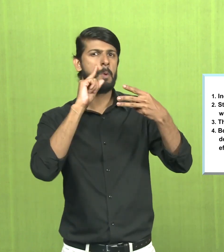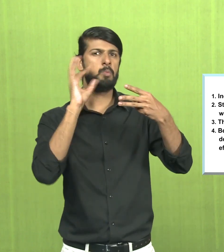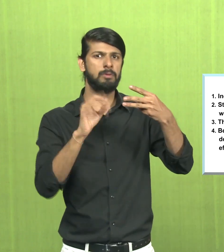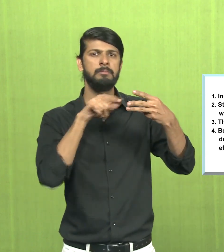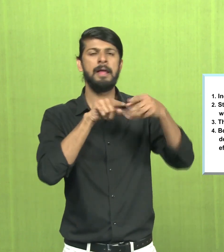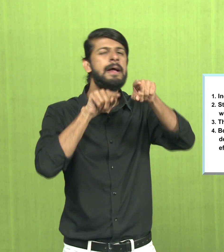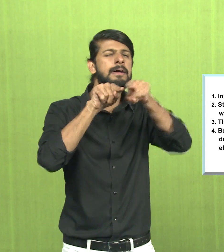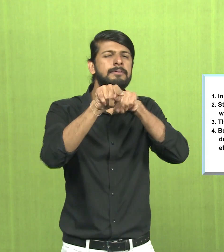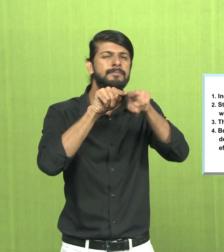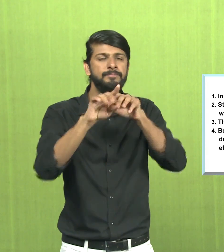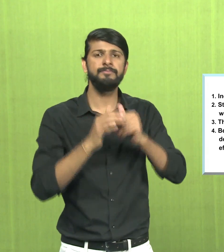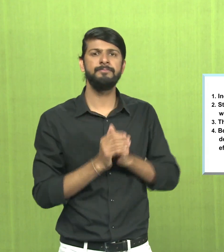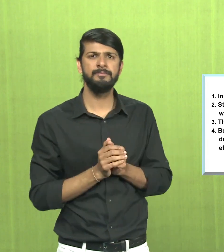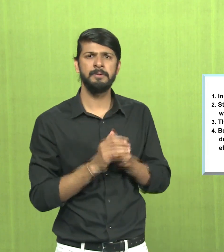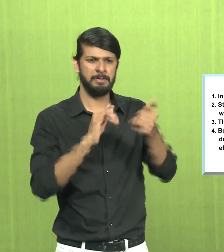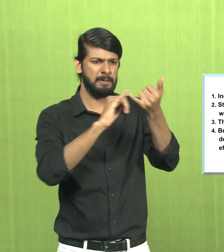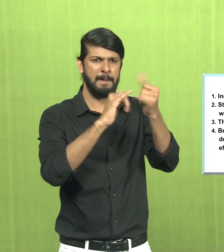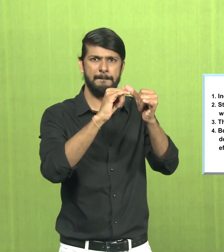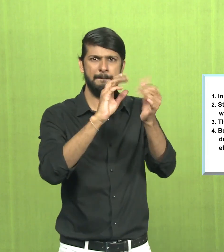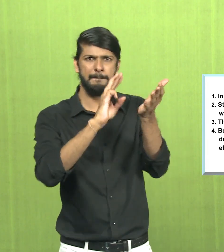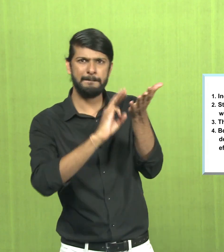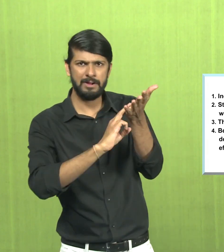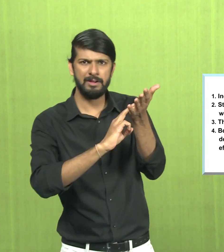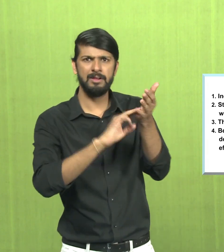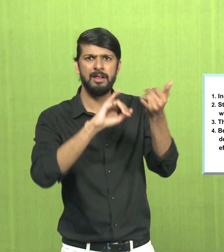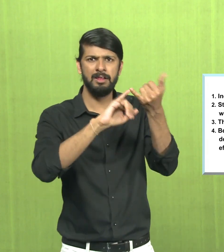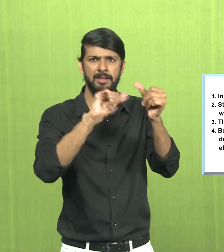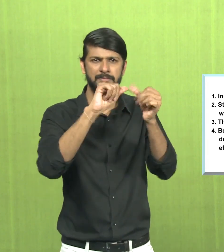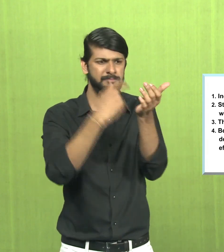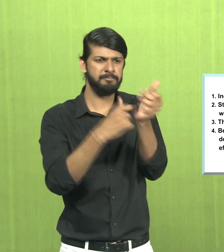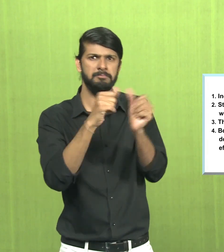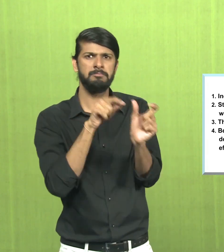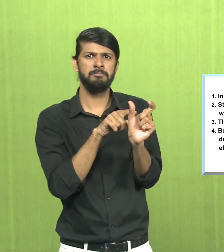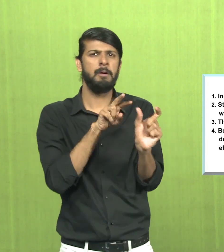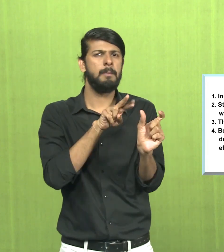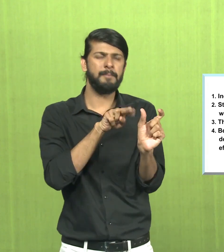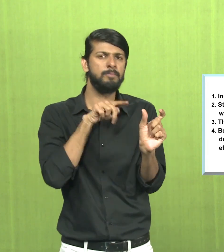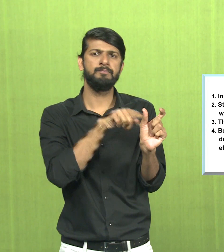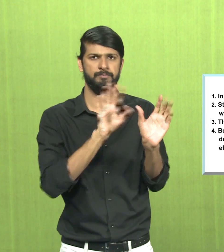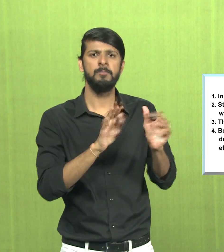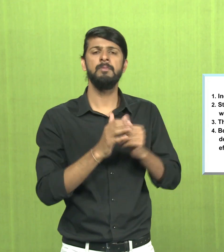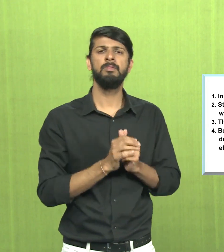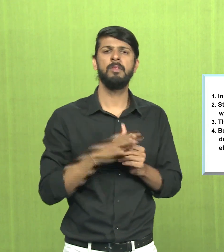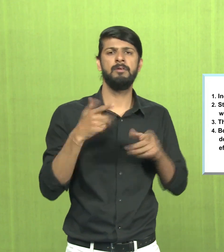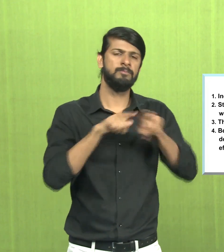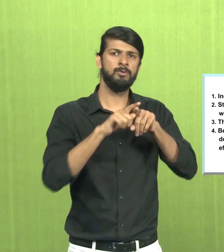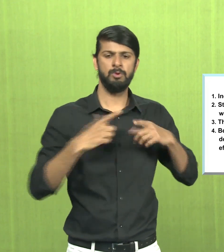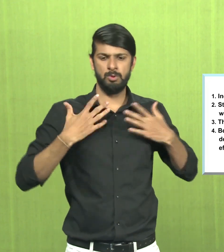Hinduism believes in three important concepts. The first is samsara, which means